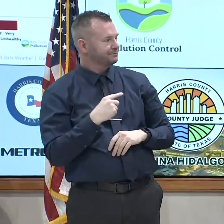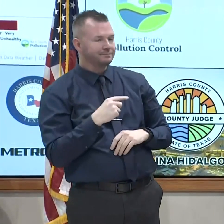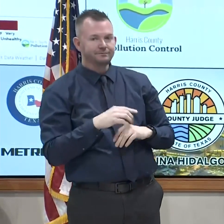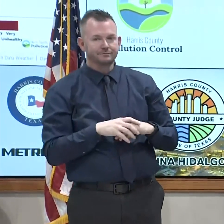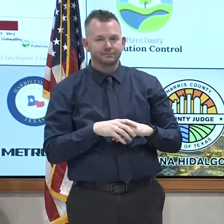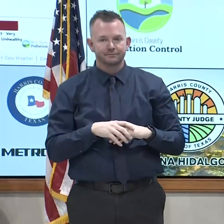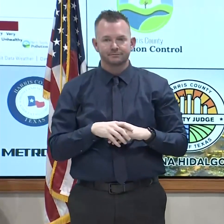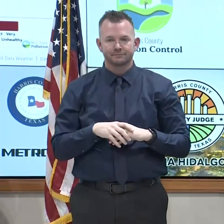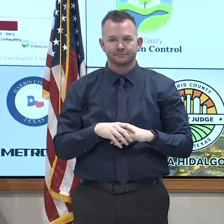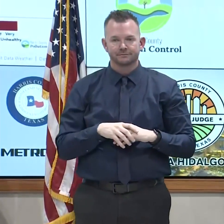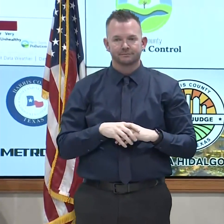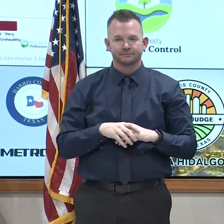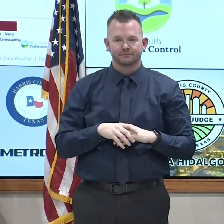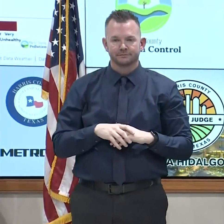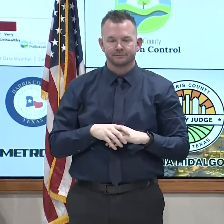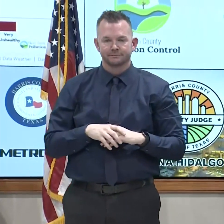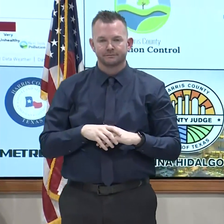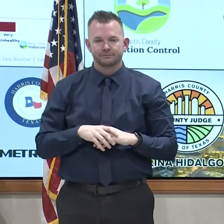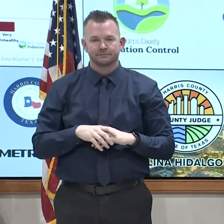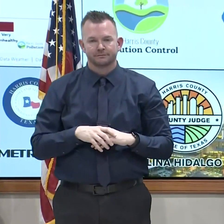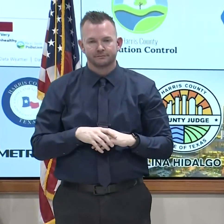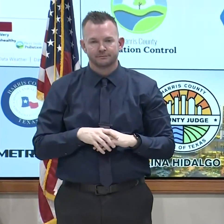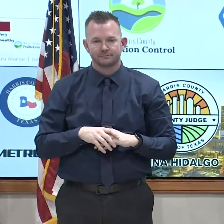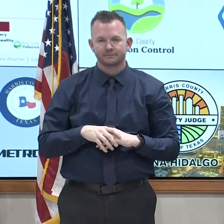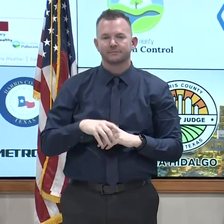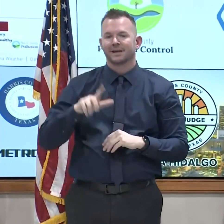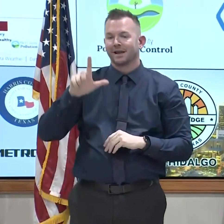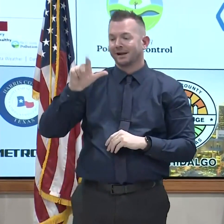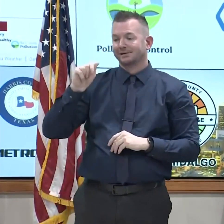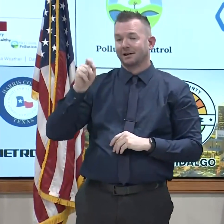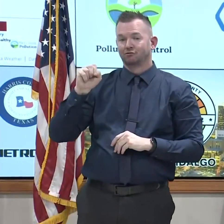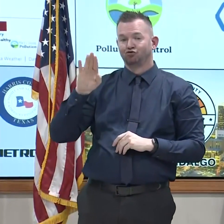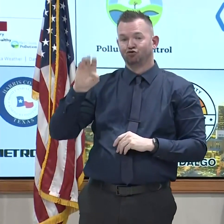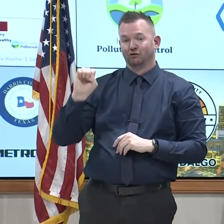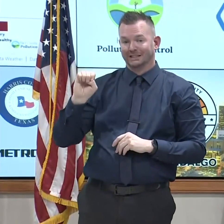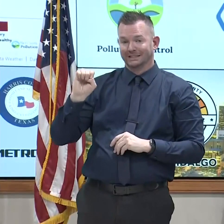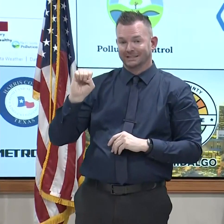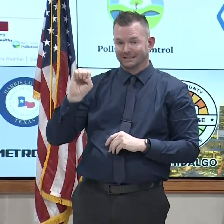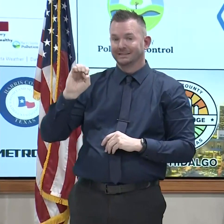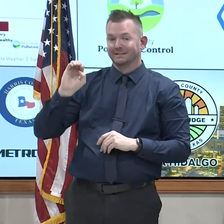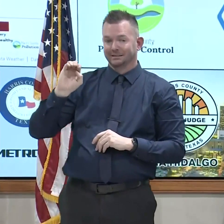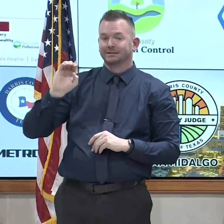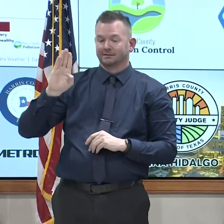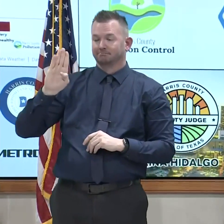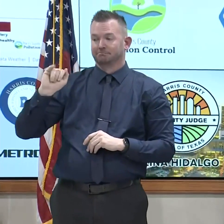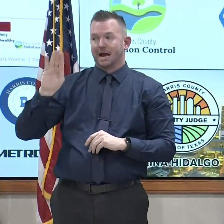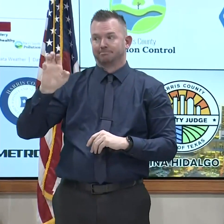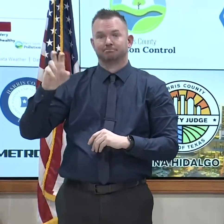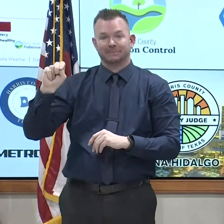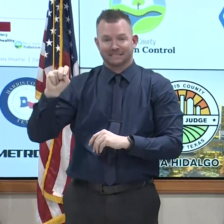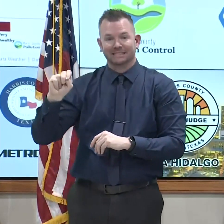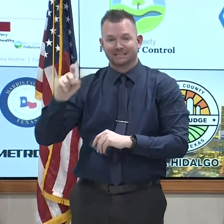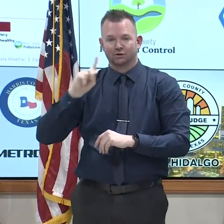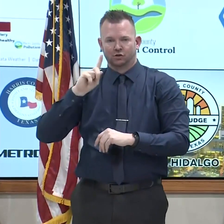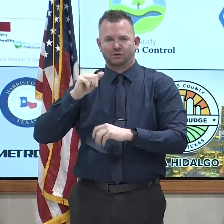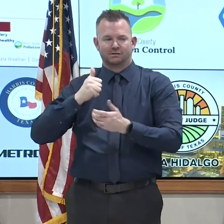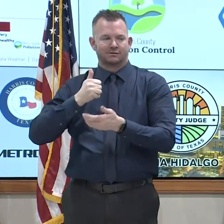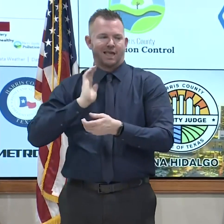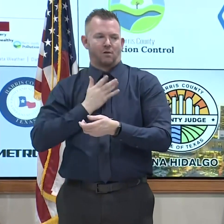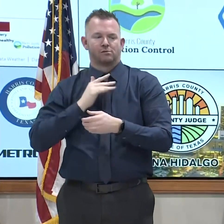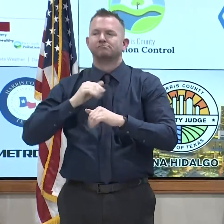who has turned the Pollution Control Department into one this county can